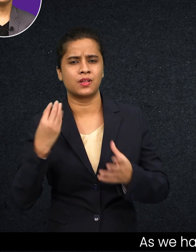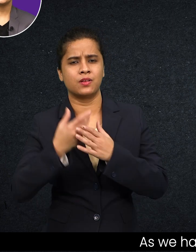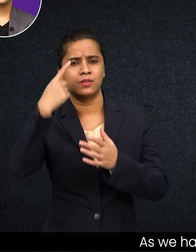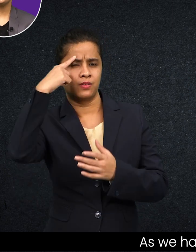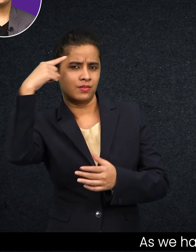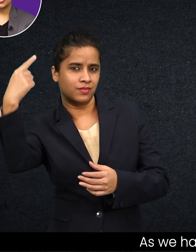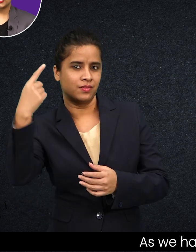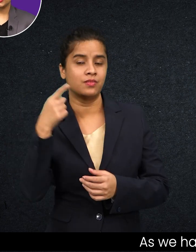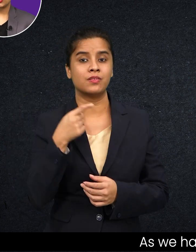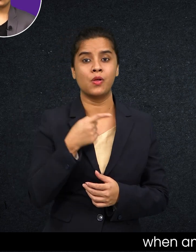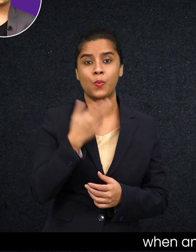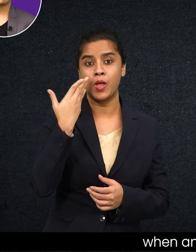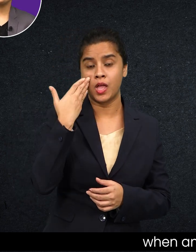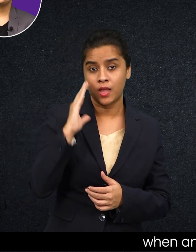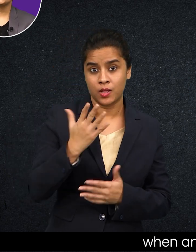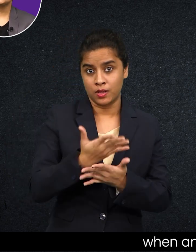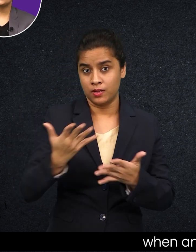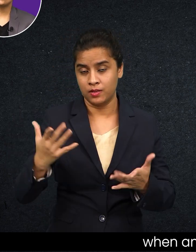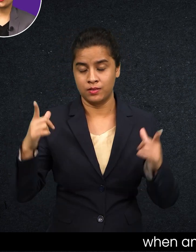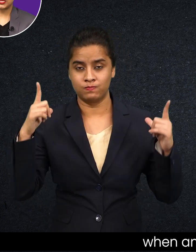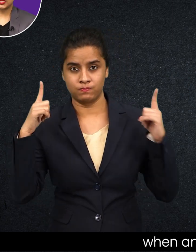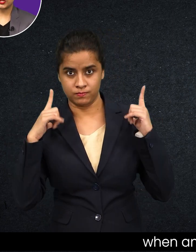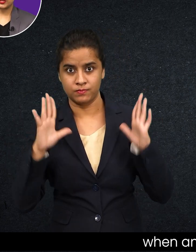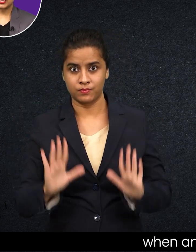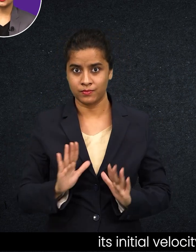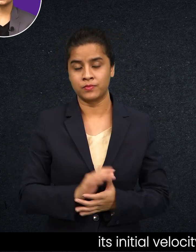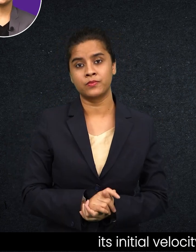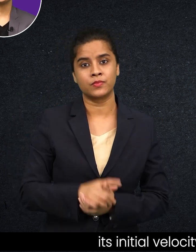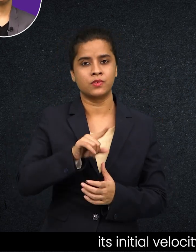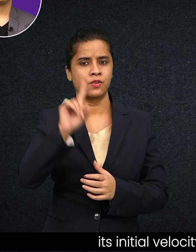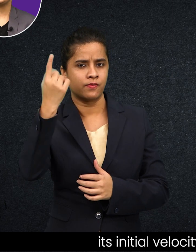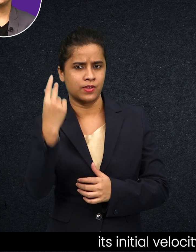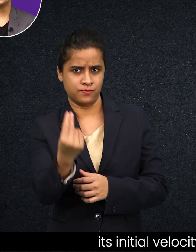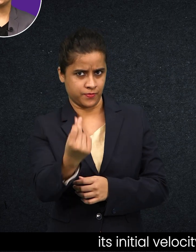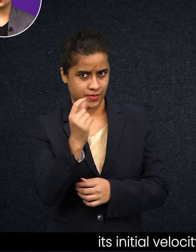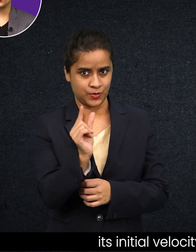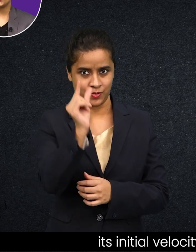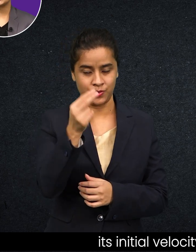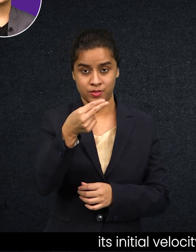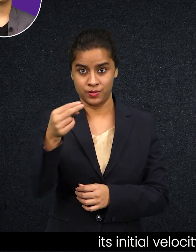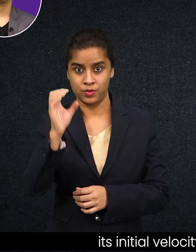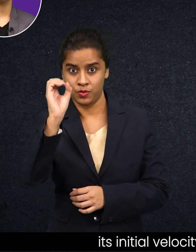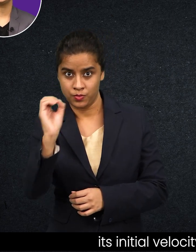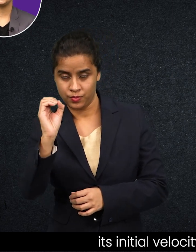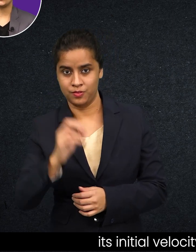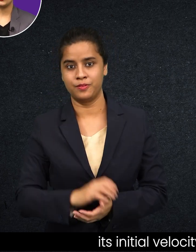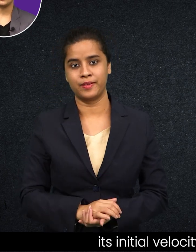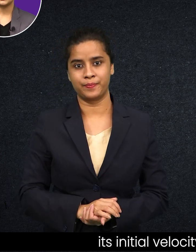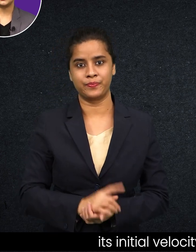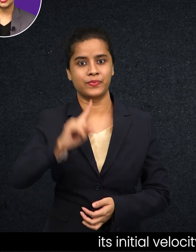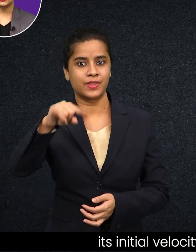As we have assumed that when an object is at rest, its initial velocity u is equal to